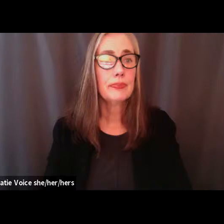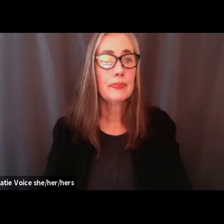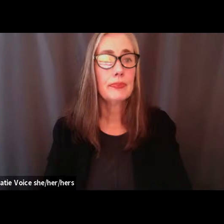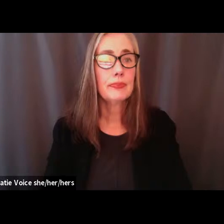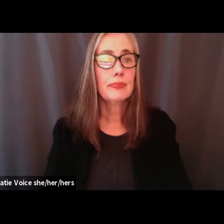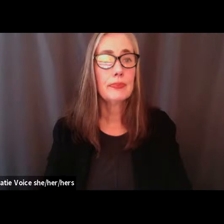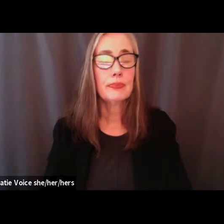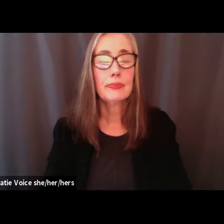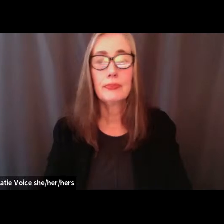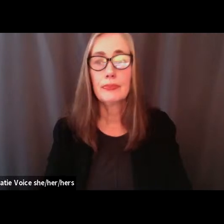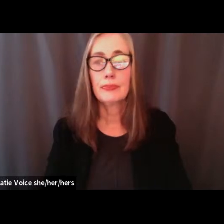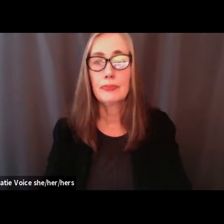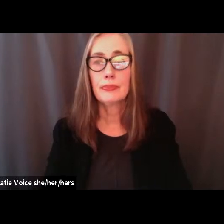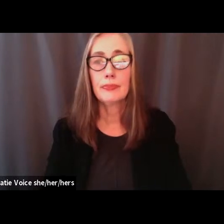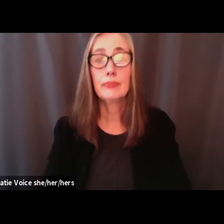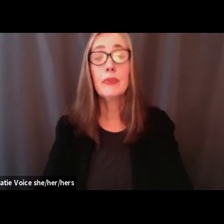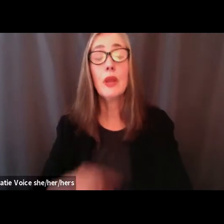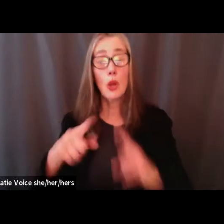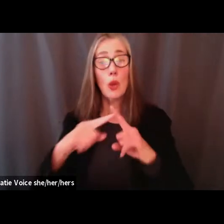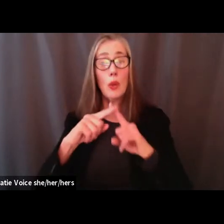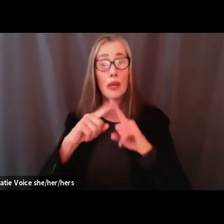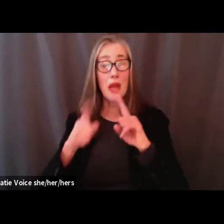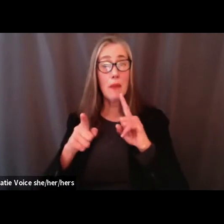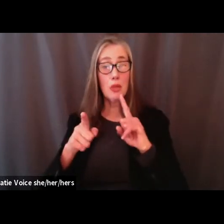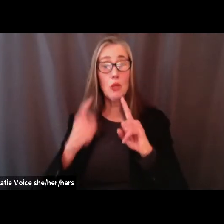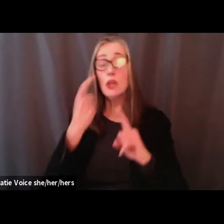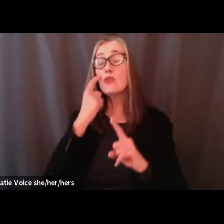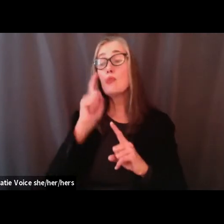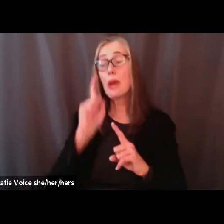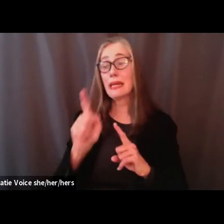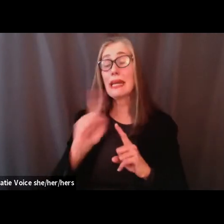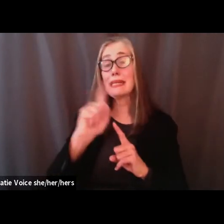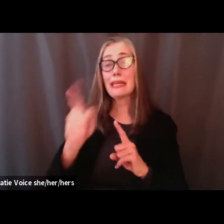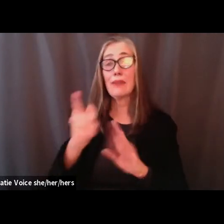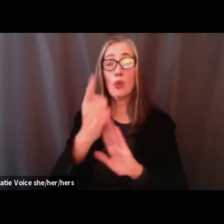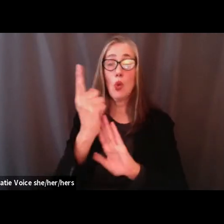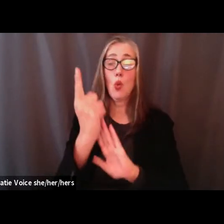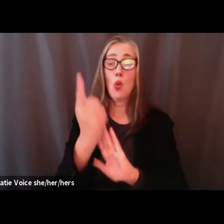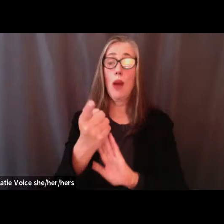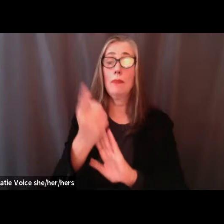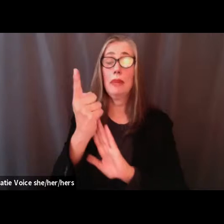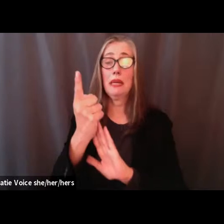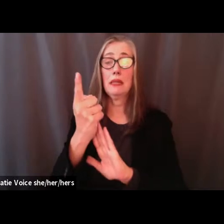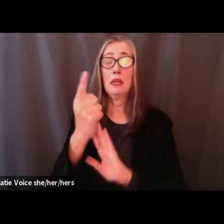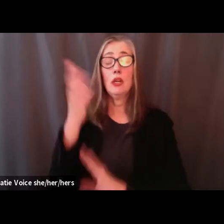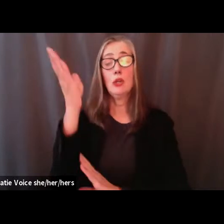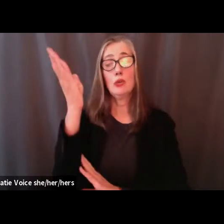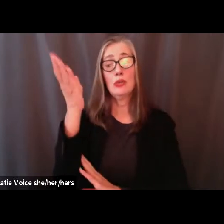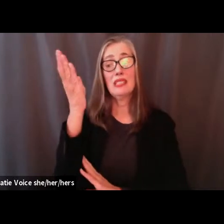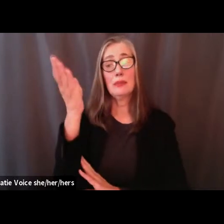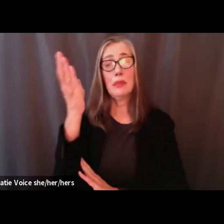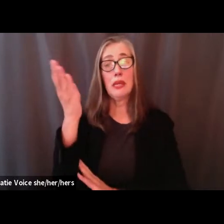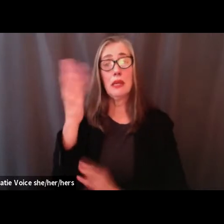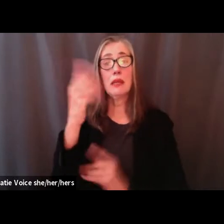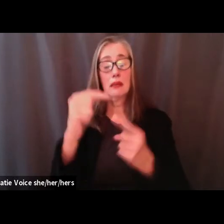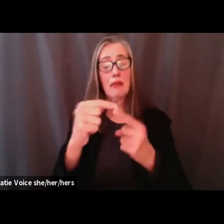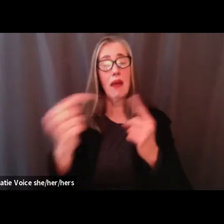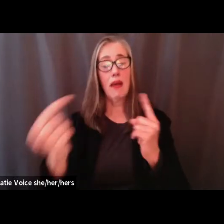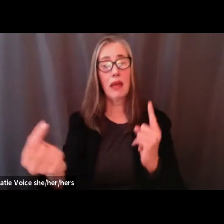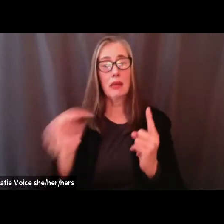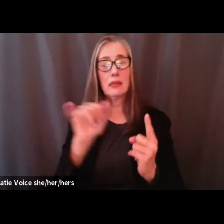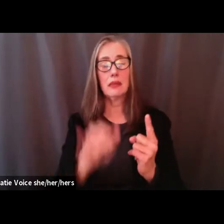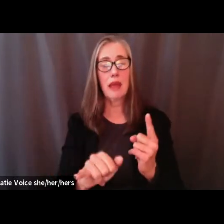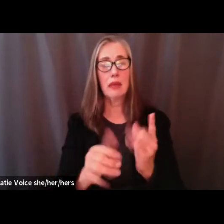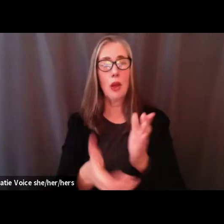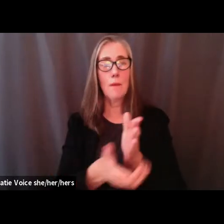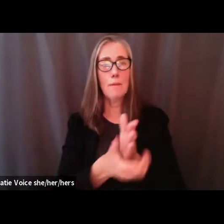Okay, Ms. Barrios, once you're unmuted, be recognized for 1 minute to speak against the amendment. Thank you, Kobe. Yes,